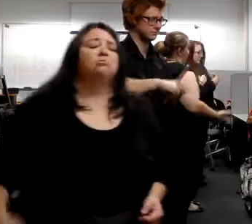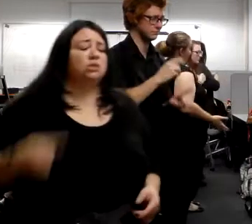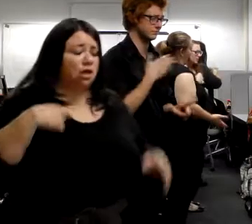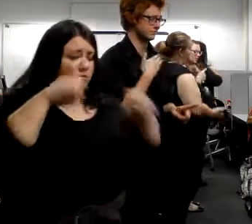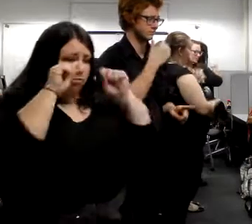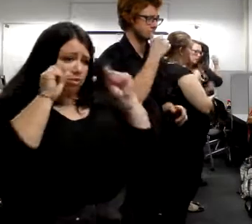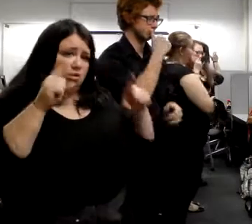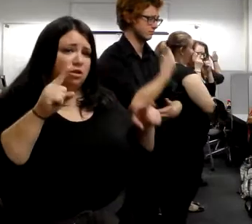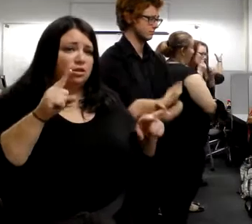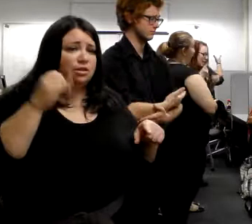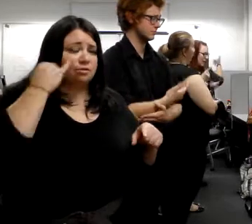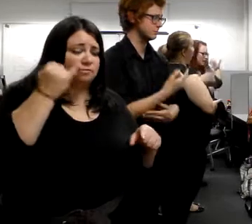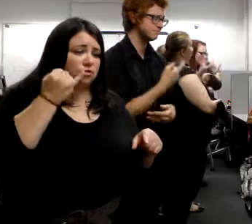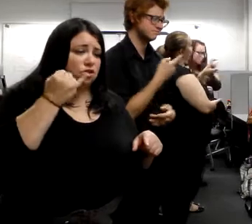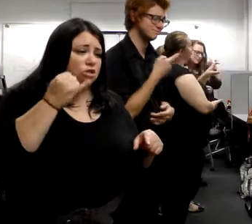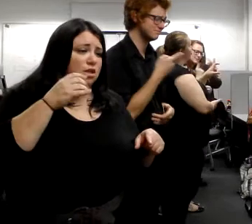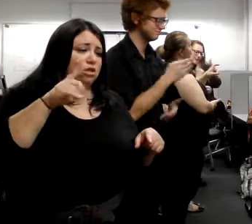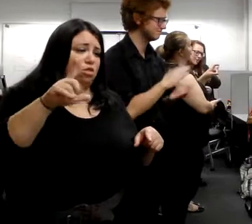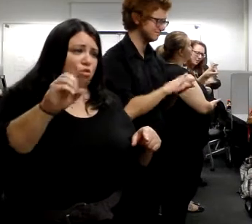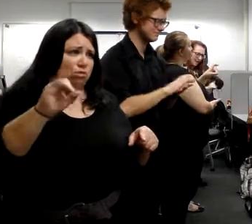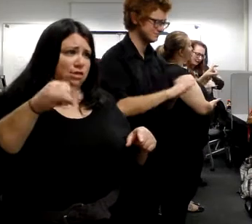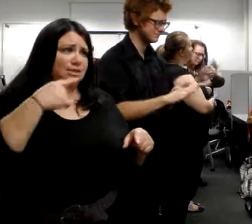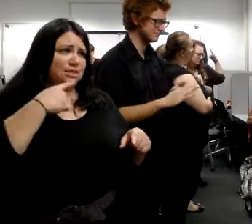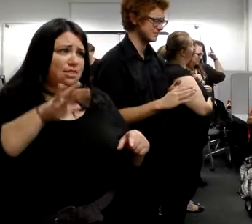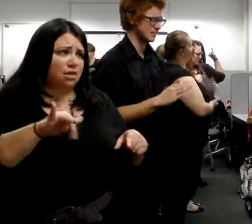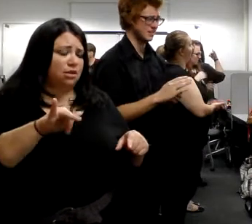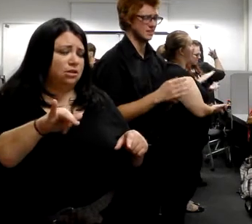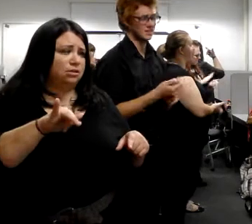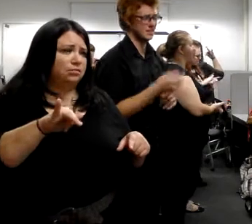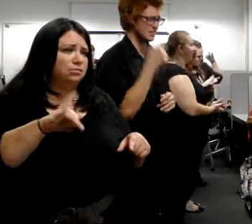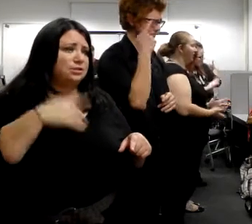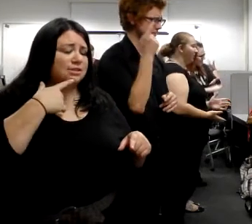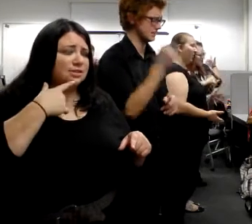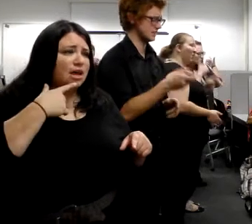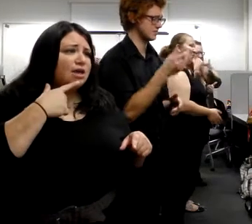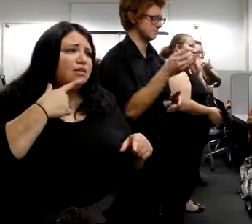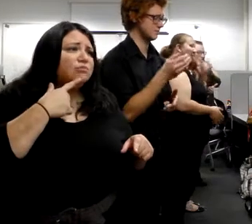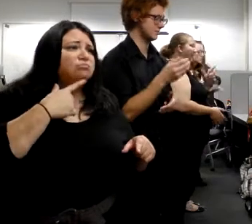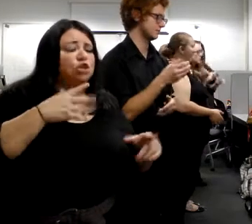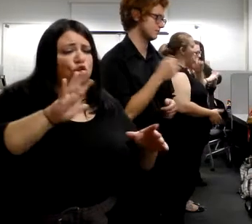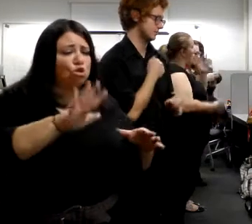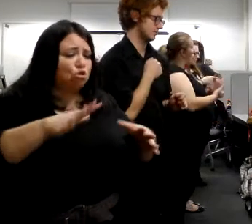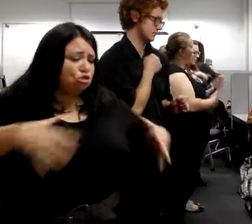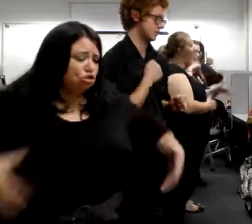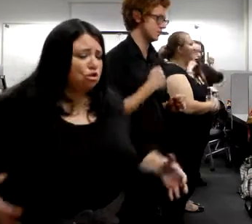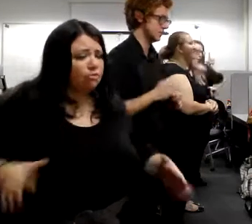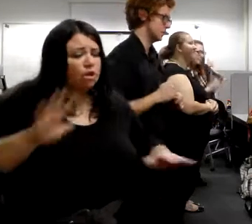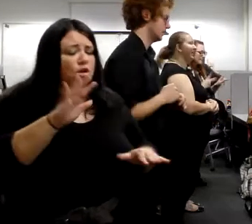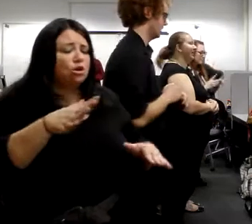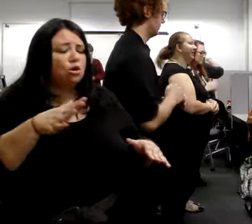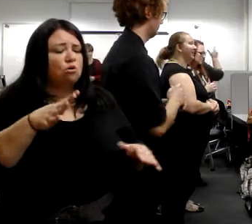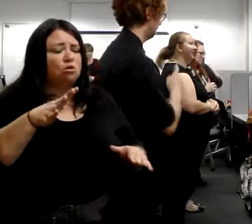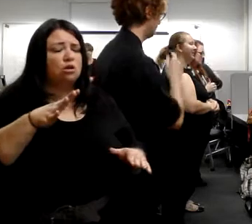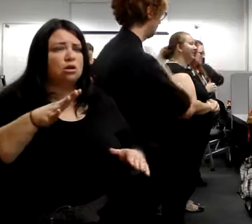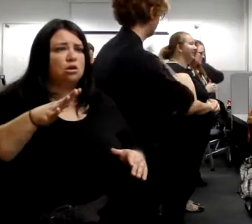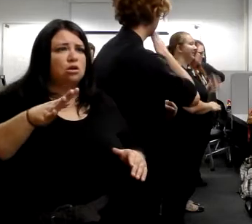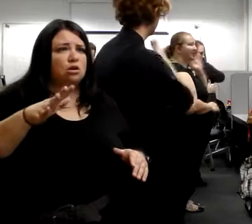she's normally a very nice girl. She likes to be friends with everyone. And Selena's like, well, she didn't say something very